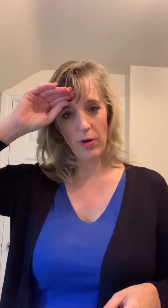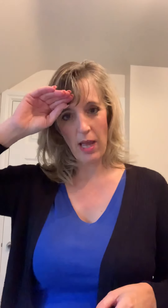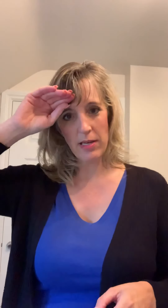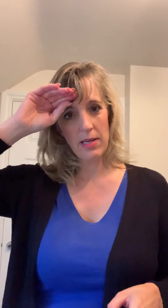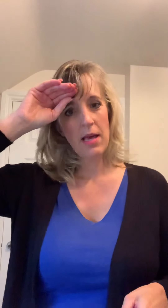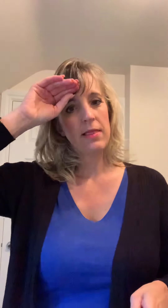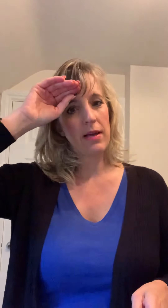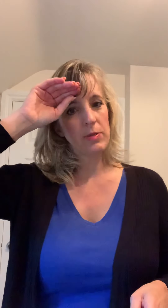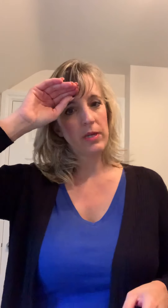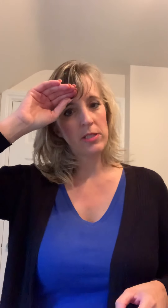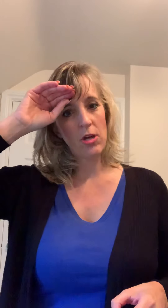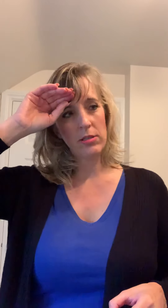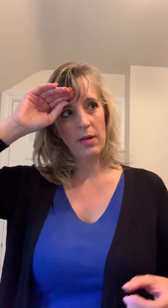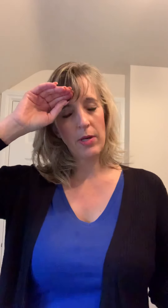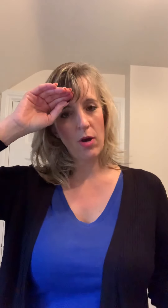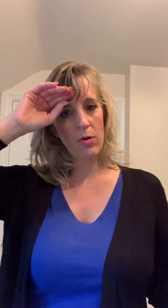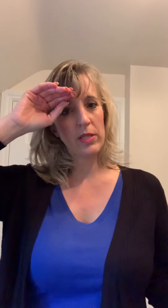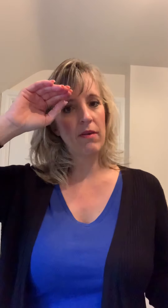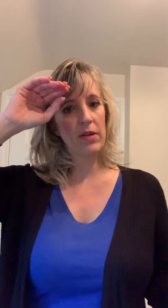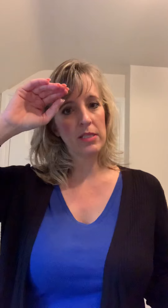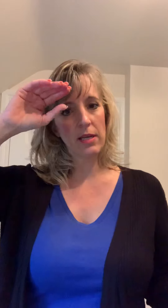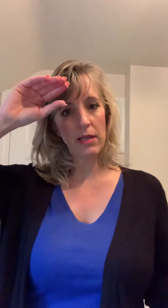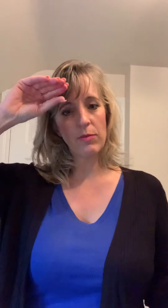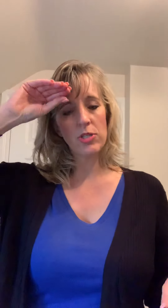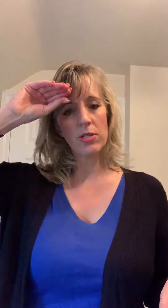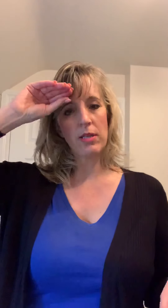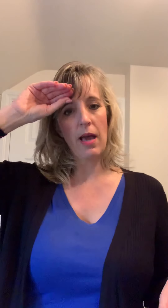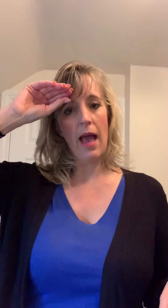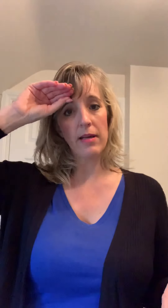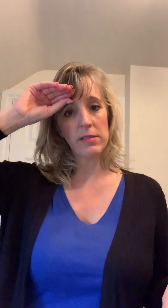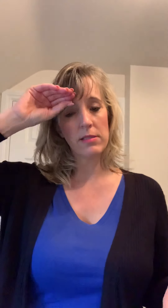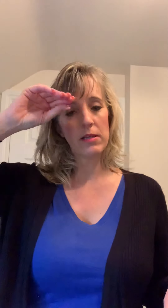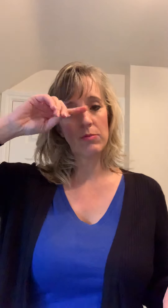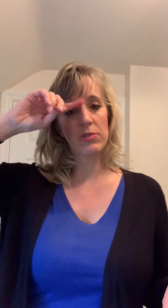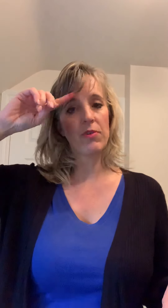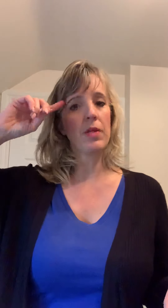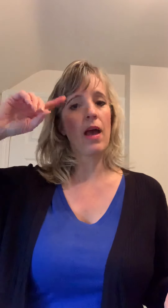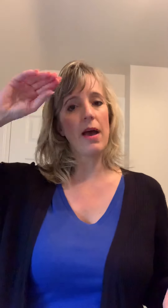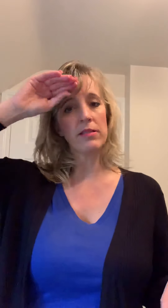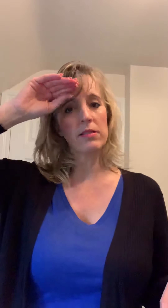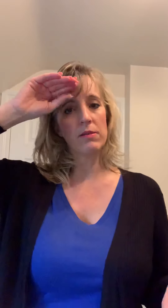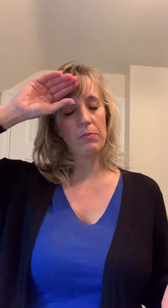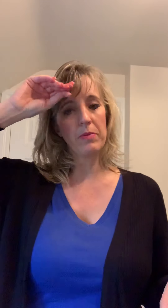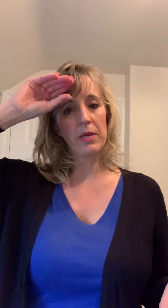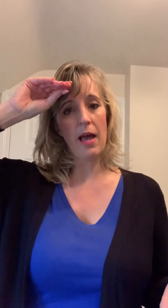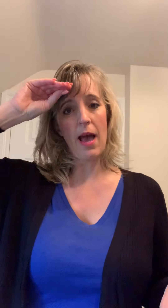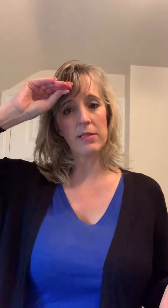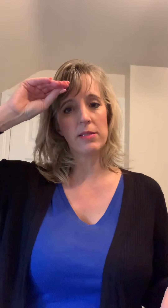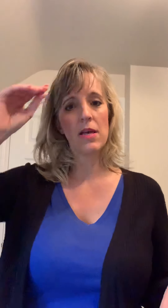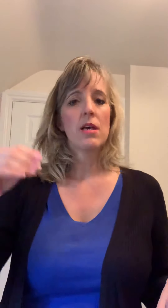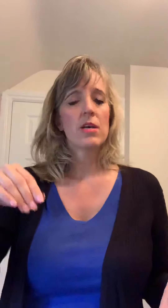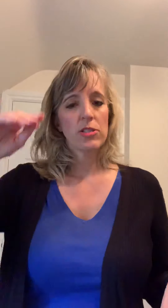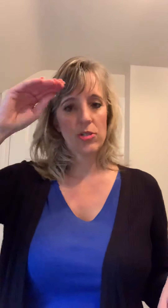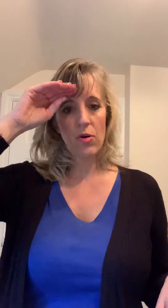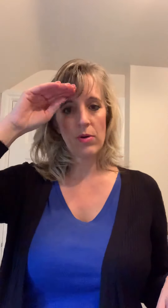forehead. That is because a long time ago when they invented sign language, the hats, it was from the hats, brim of the hats. So